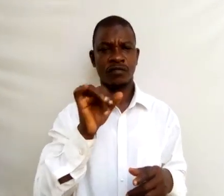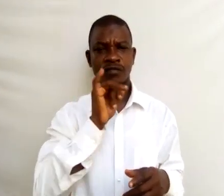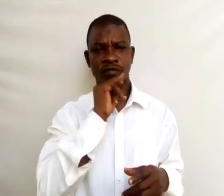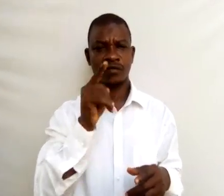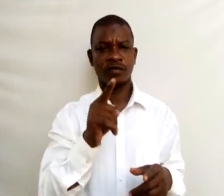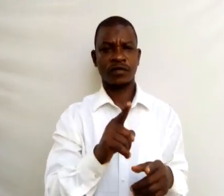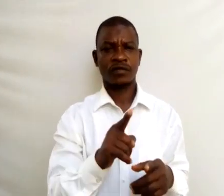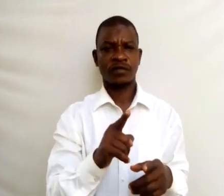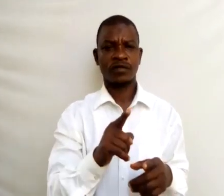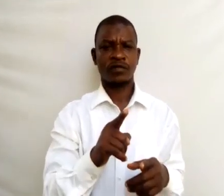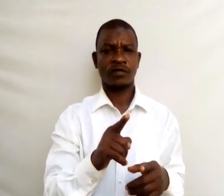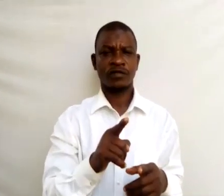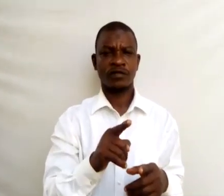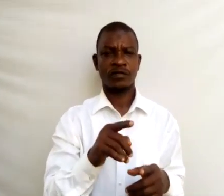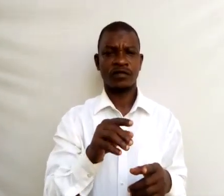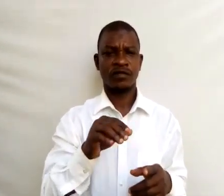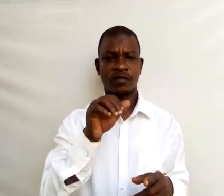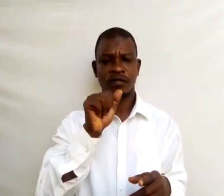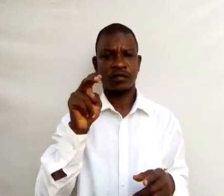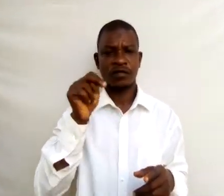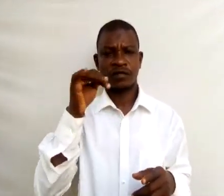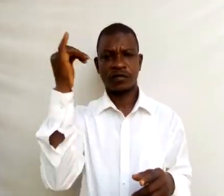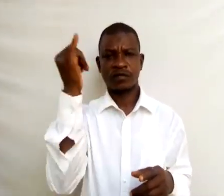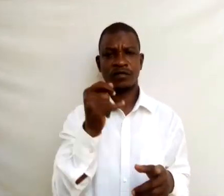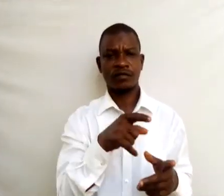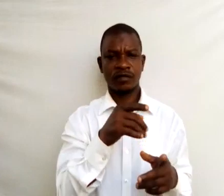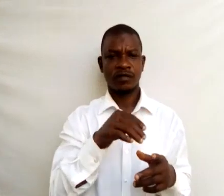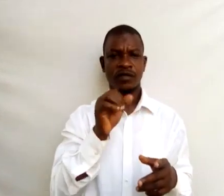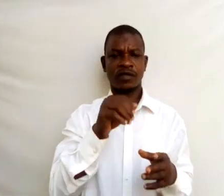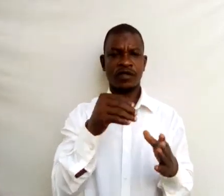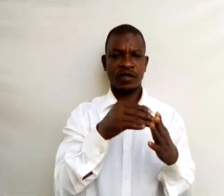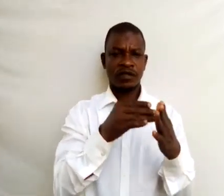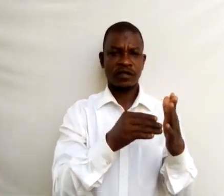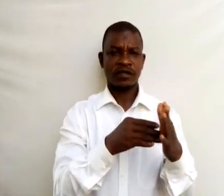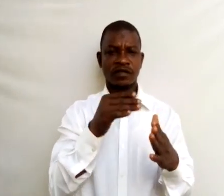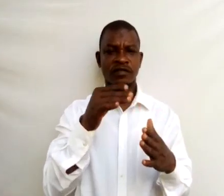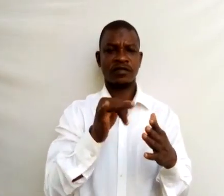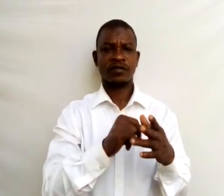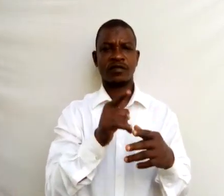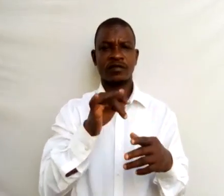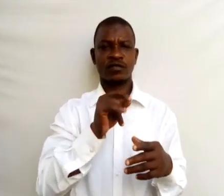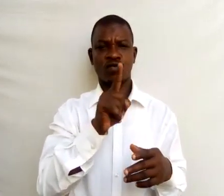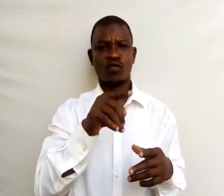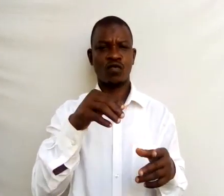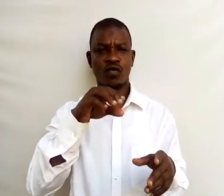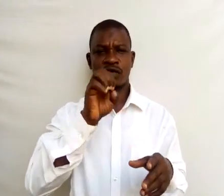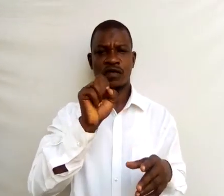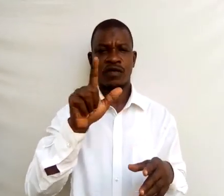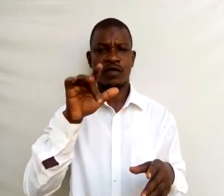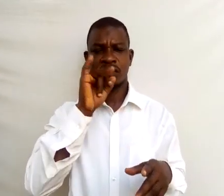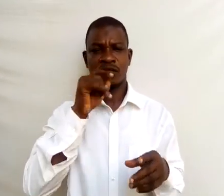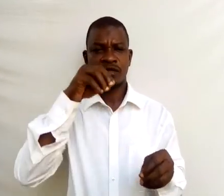is an image of at least one element in the